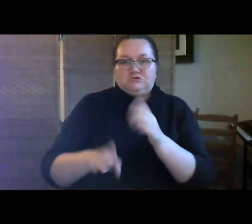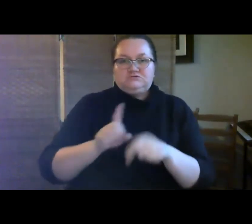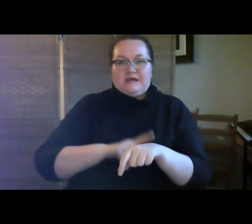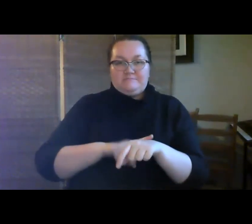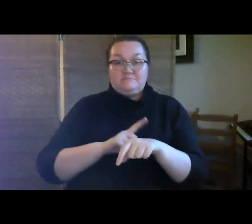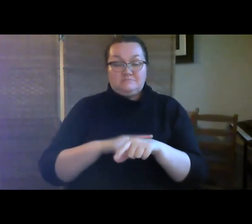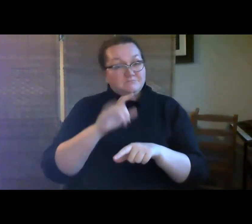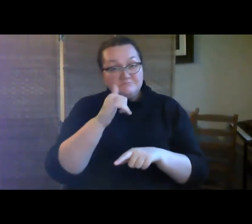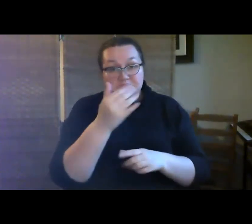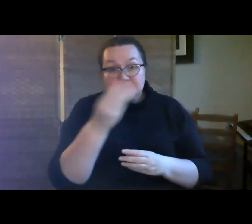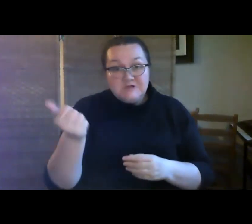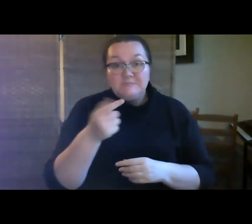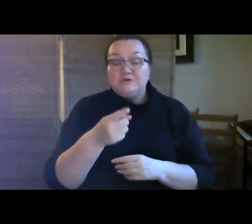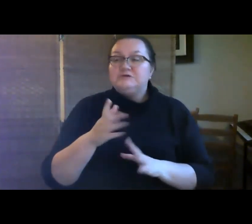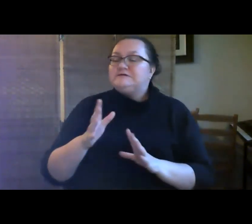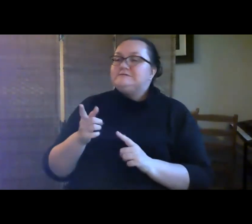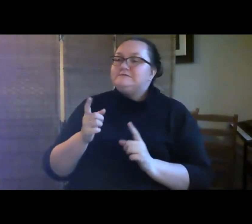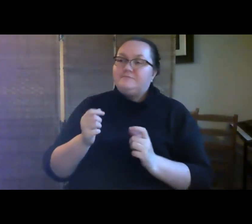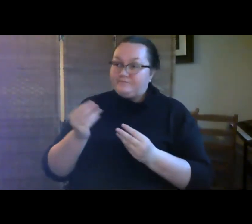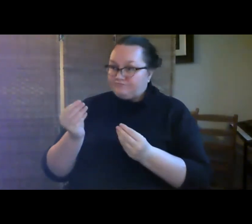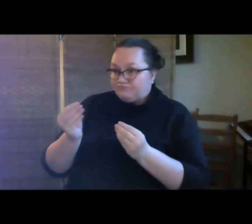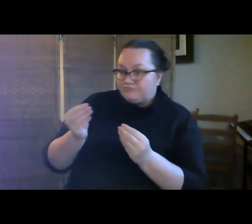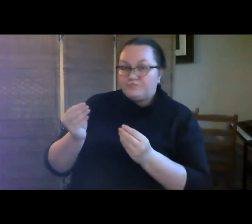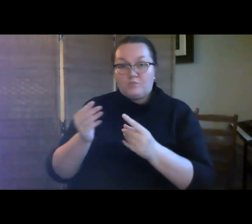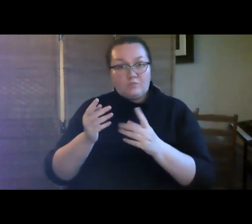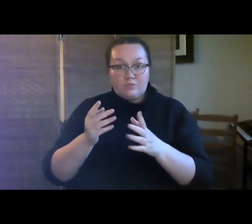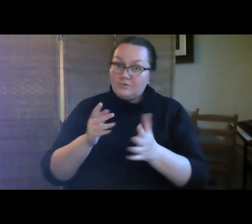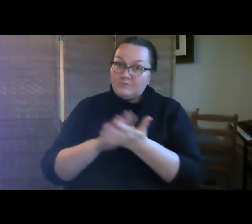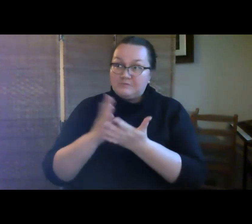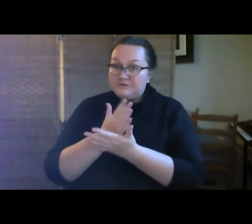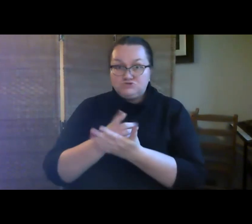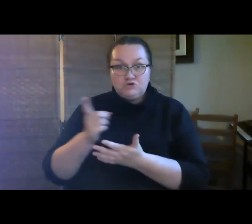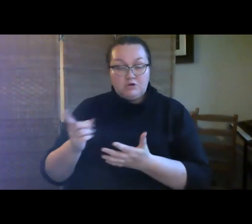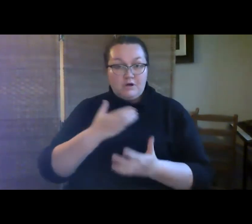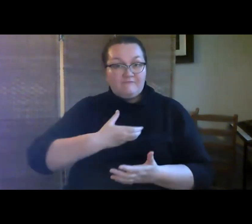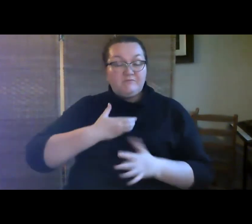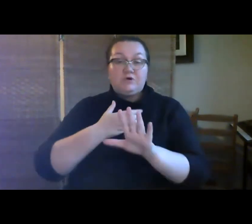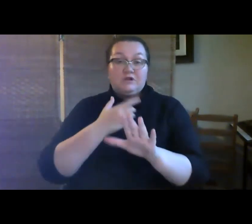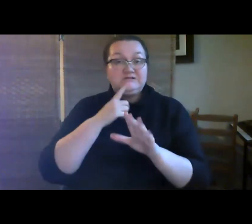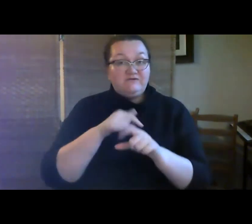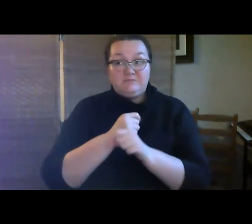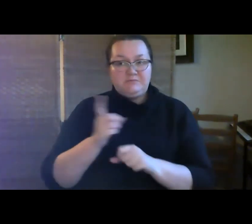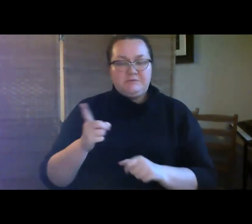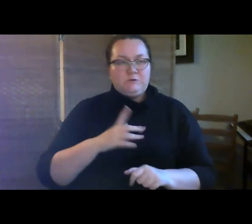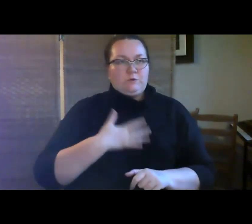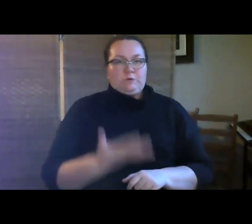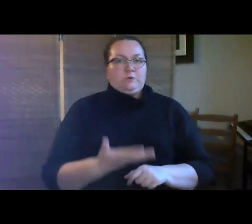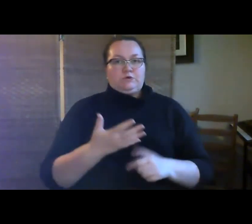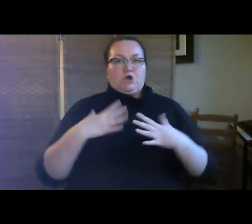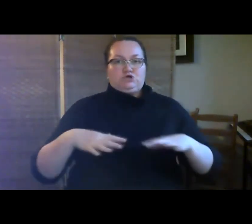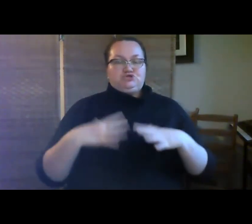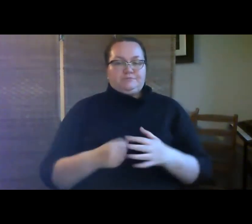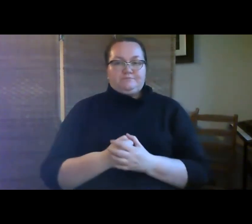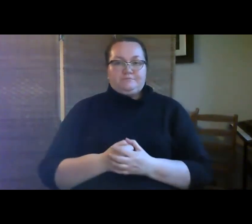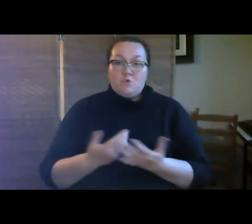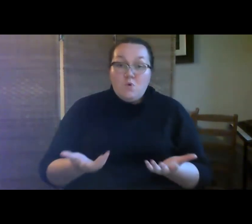some aspects in order to ensure their comfort. For example, they may not want to wear a costume or move about the stage, or